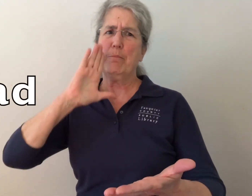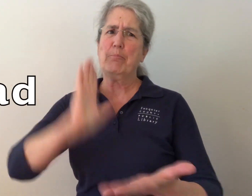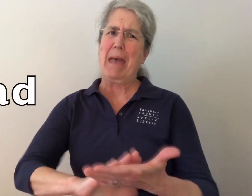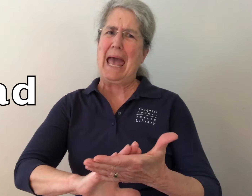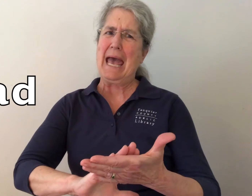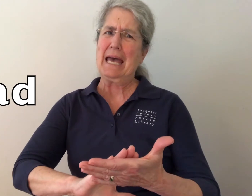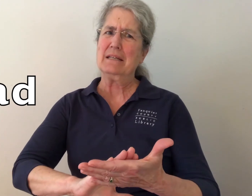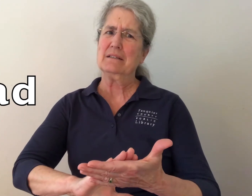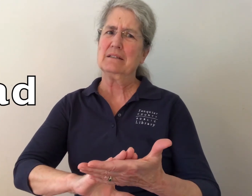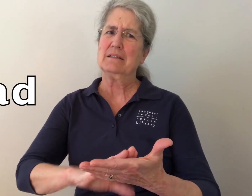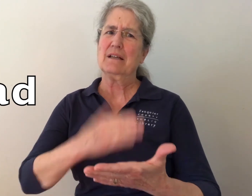bad,